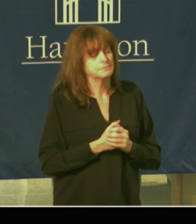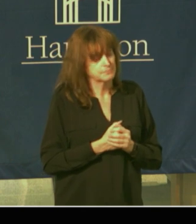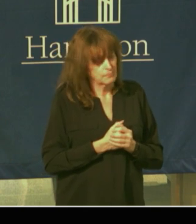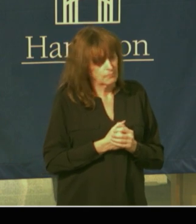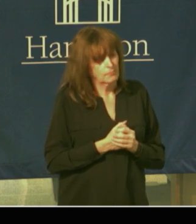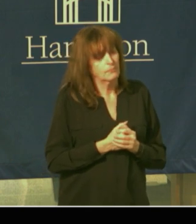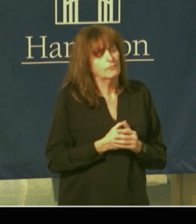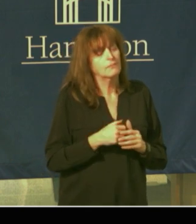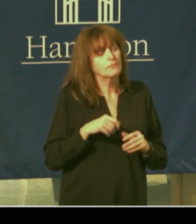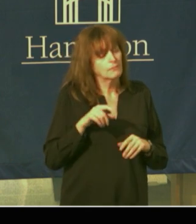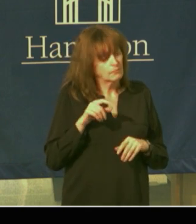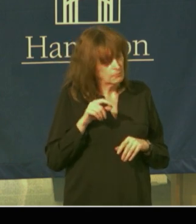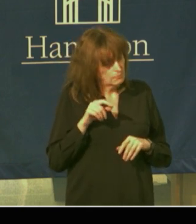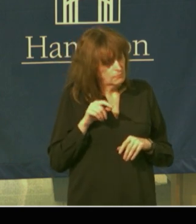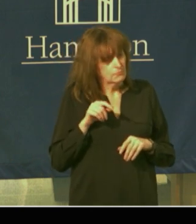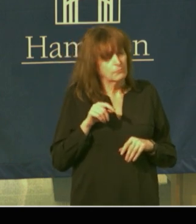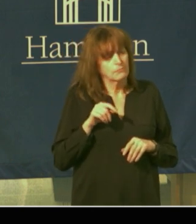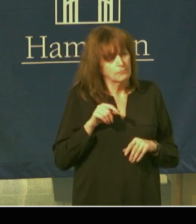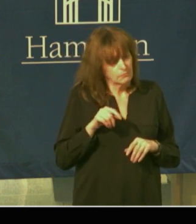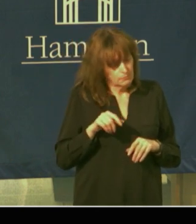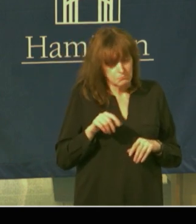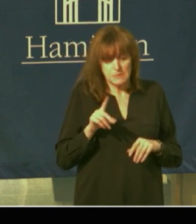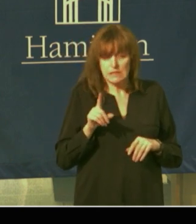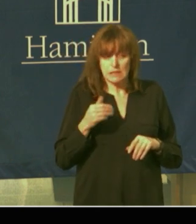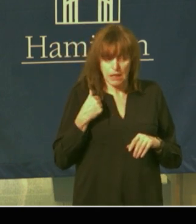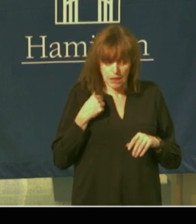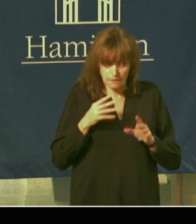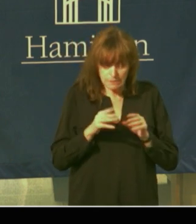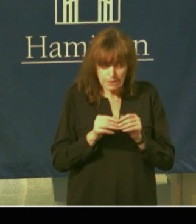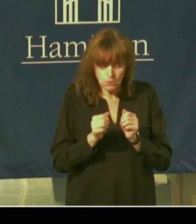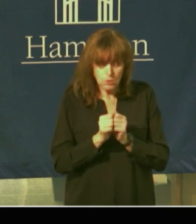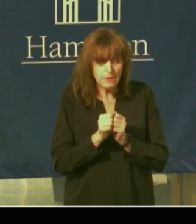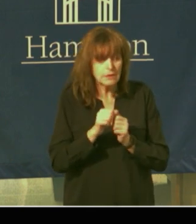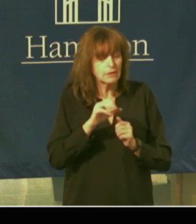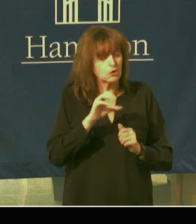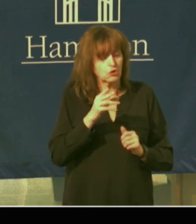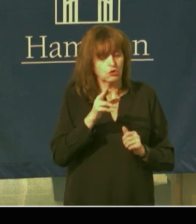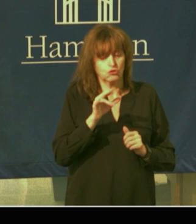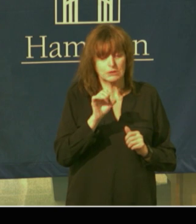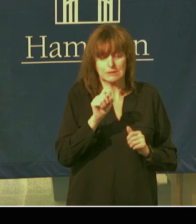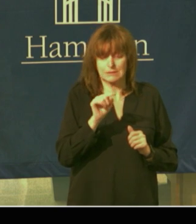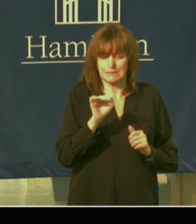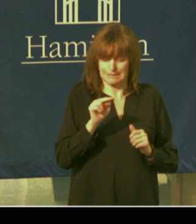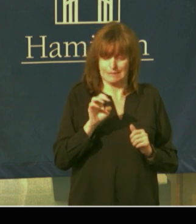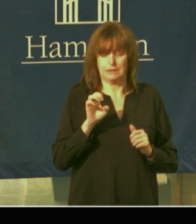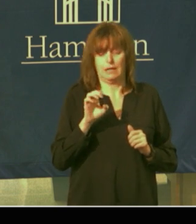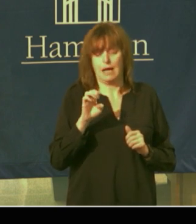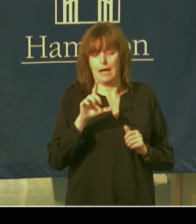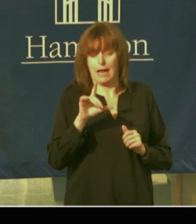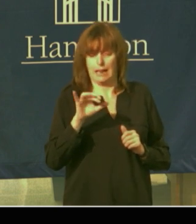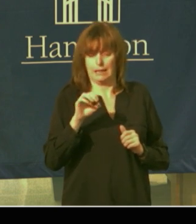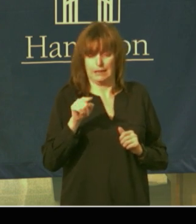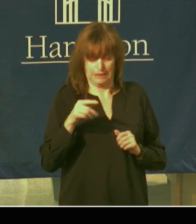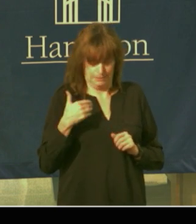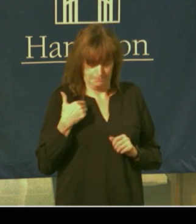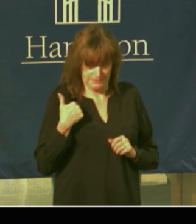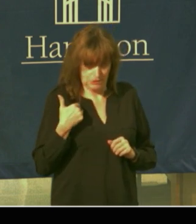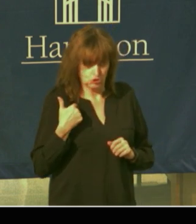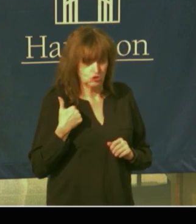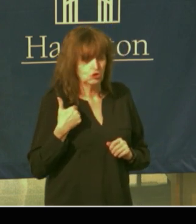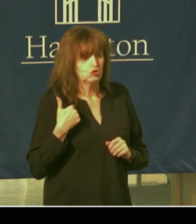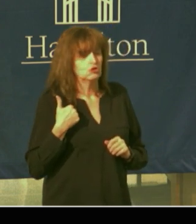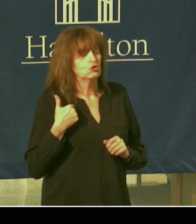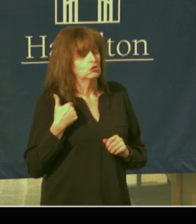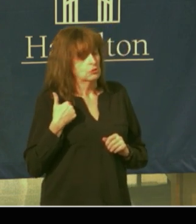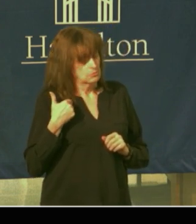Elliott, the Minister of Health, and the Minister of Municipal Affairs, Minister Clark, in the same vein, talking about you know, the